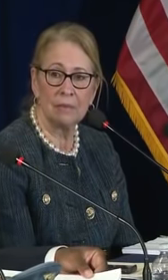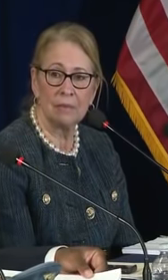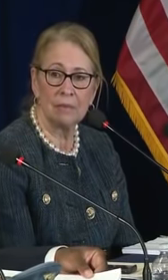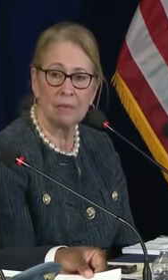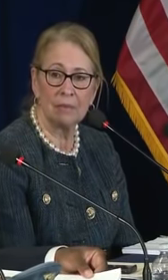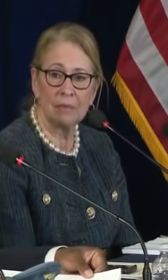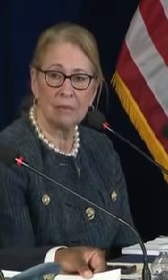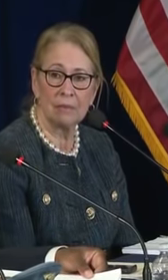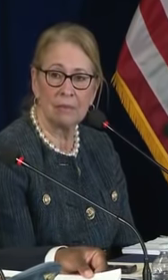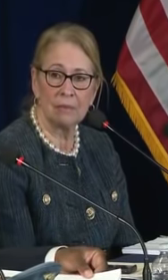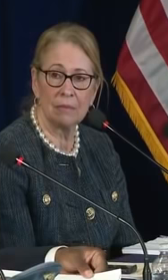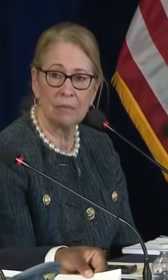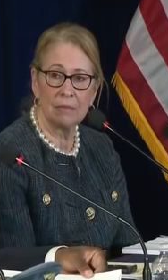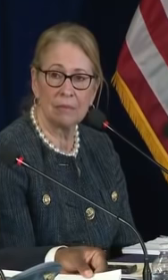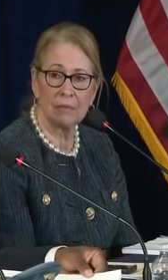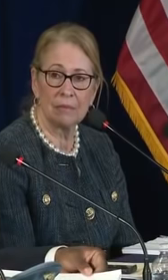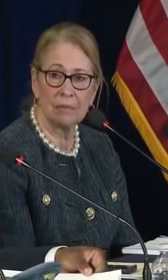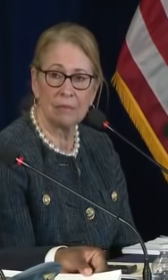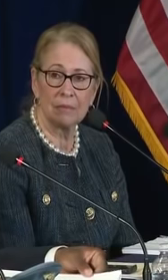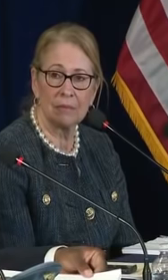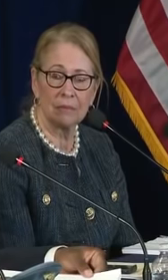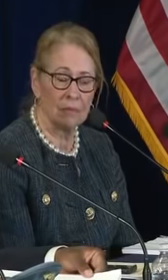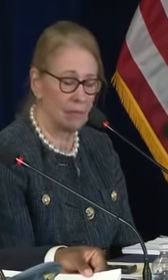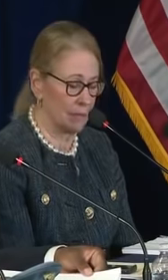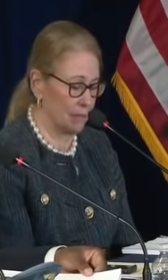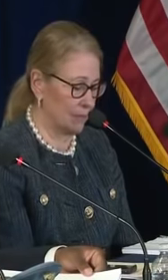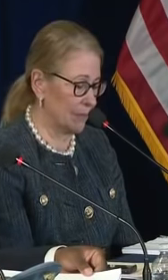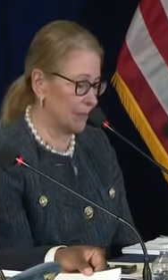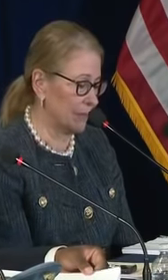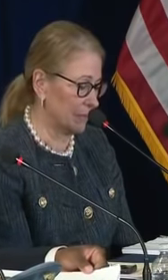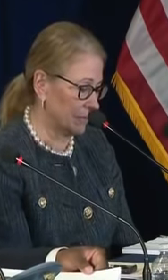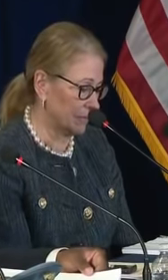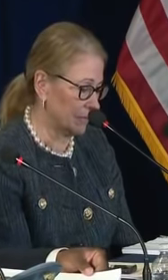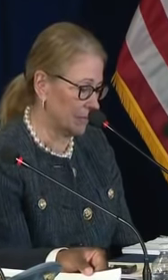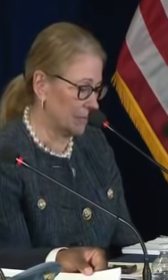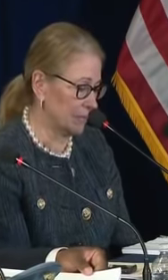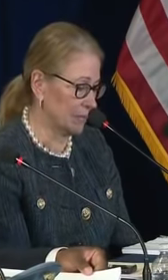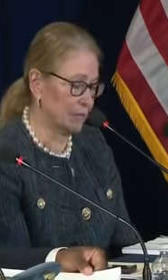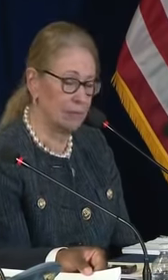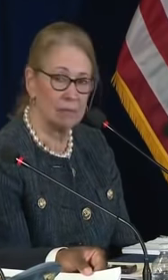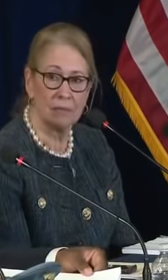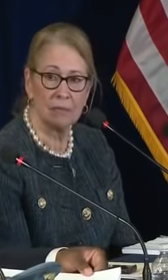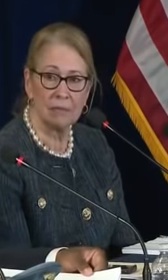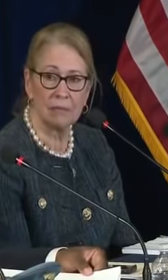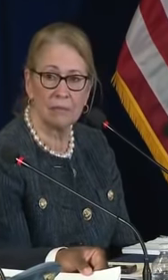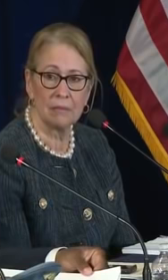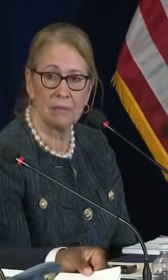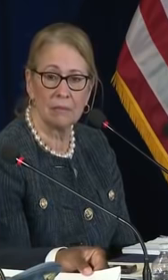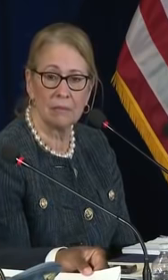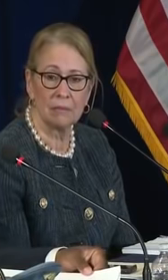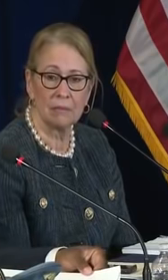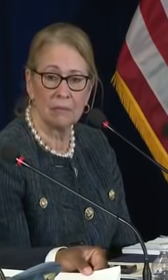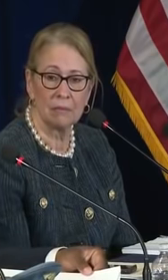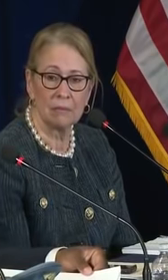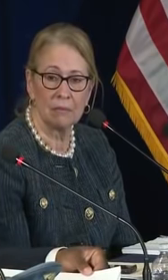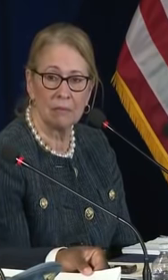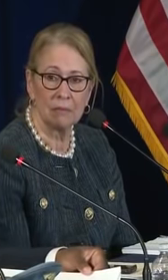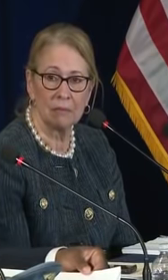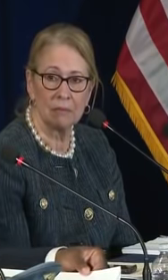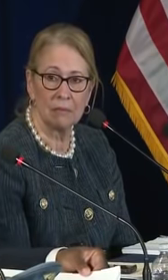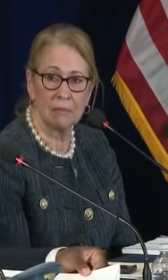addressing the mental, social, and emotional impact that a climate of isolation and anxiety can have on our staff and students.